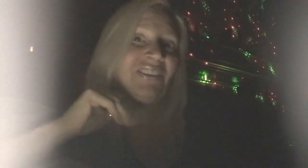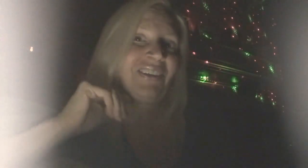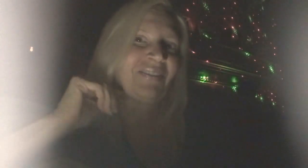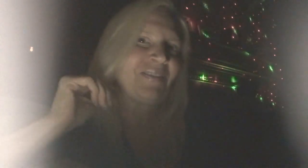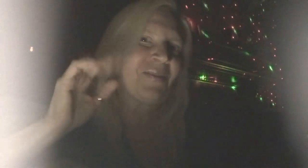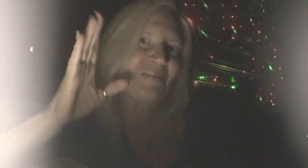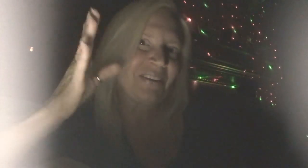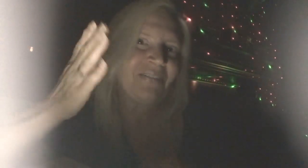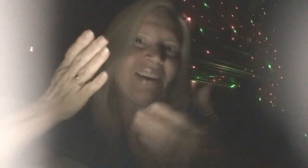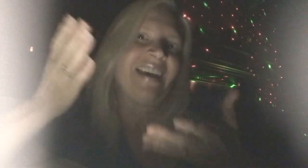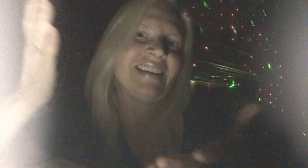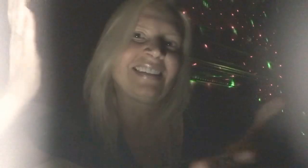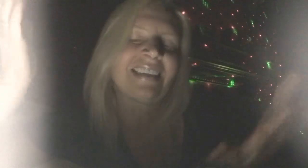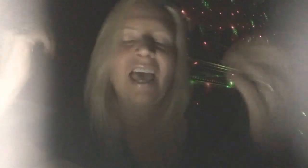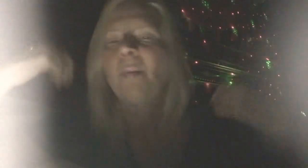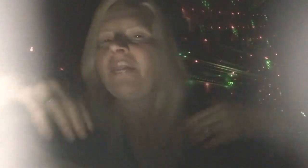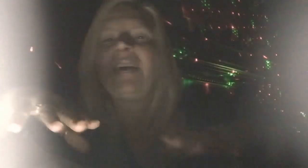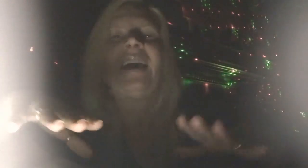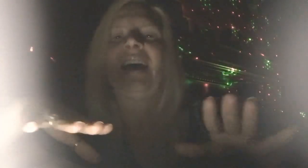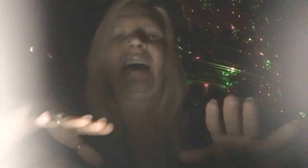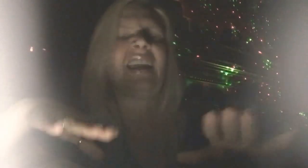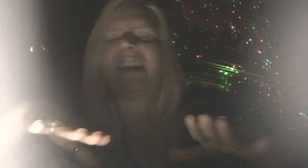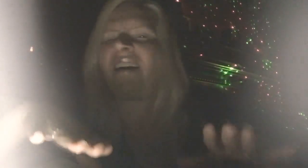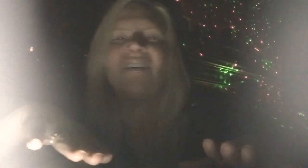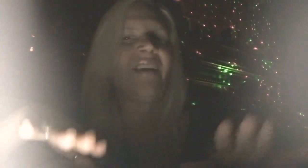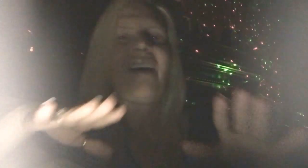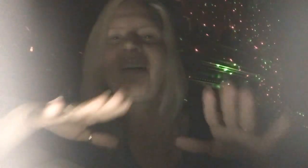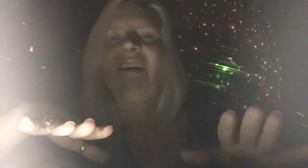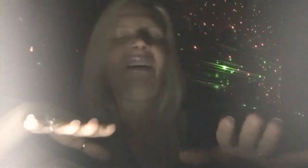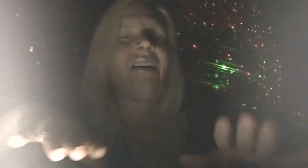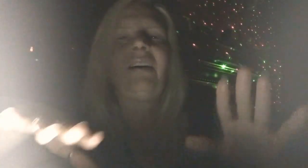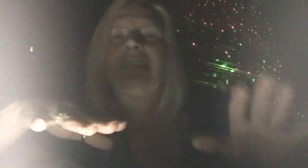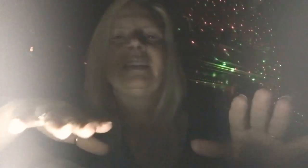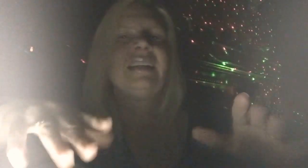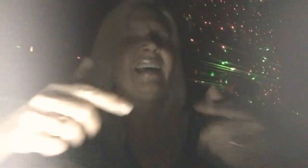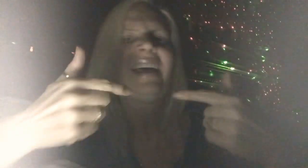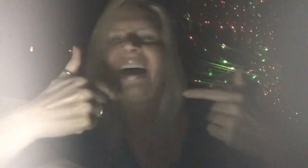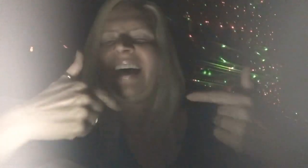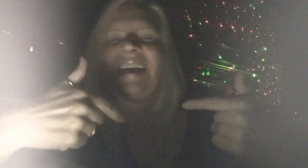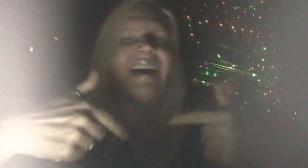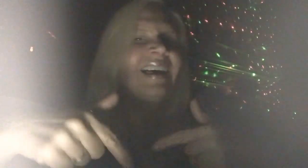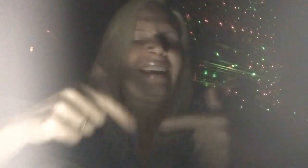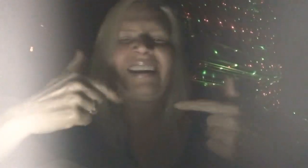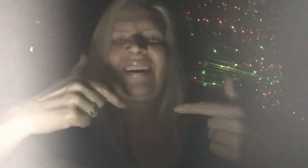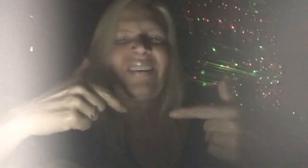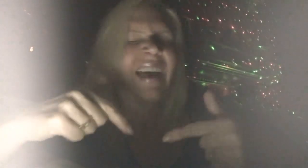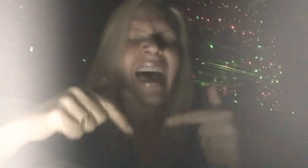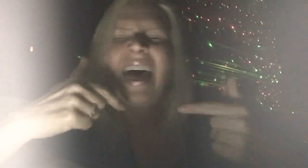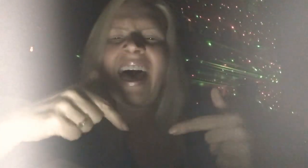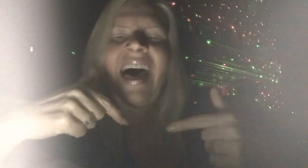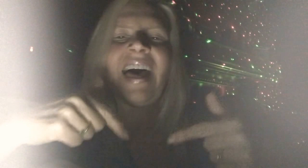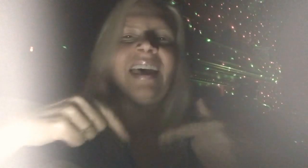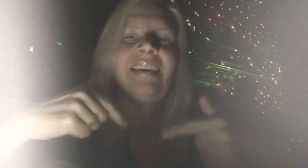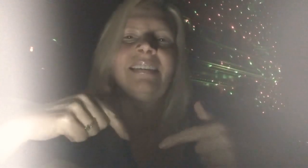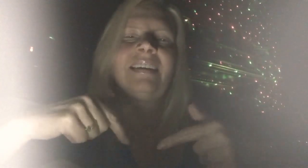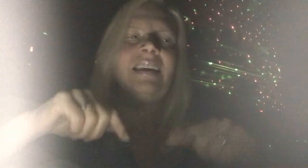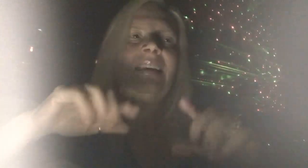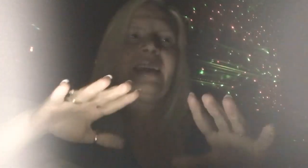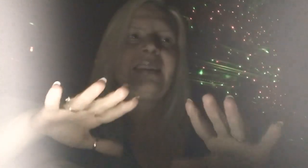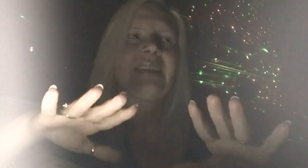looking for a pretty face. But they got it all wrong, I got it all right. And they say